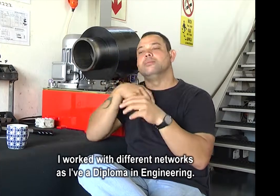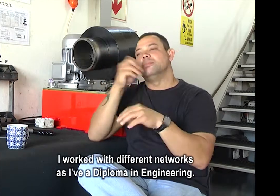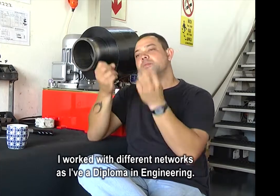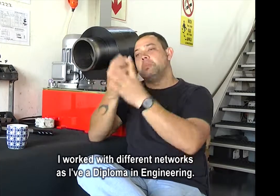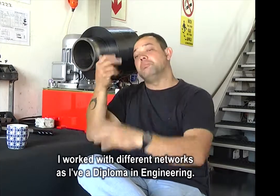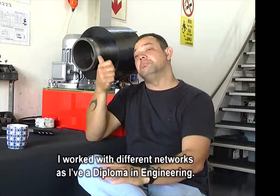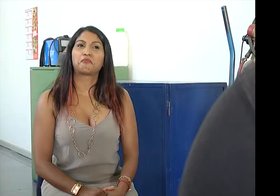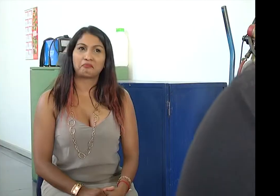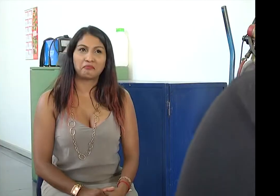diploma in engineering.